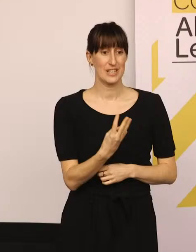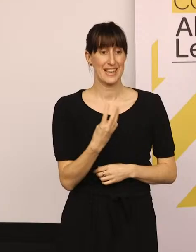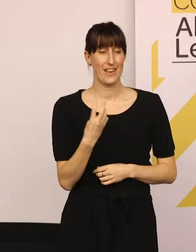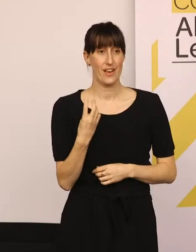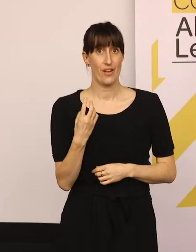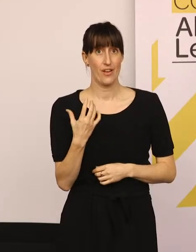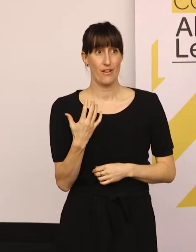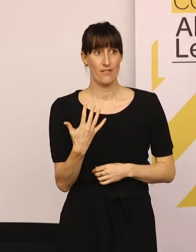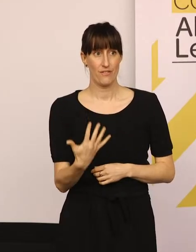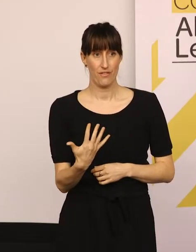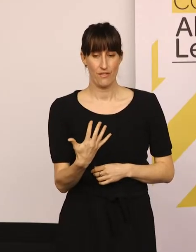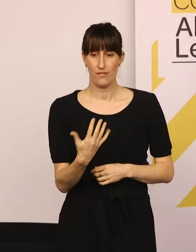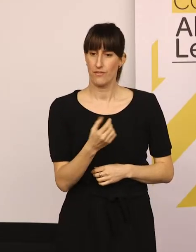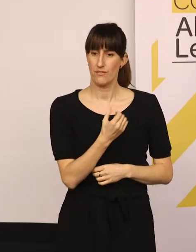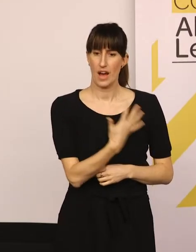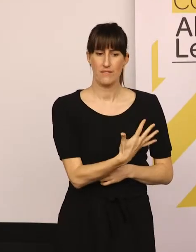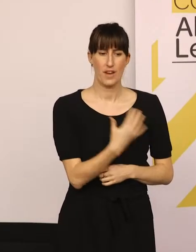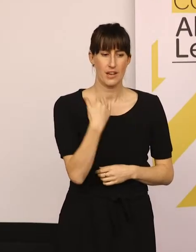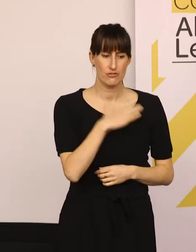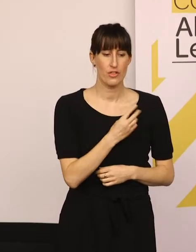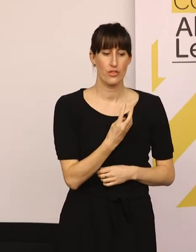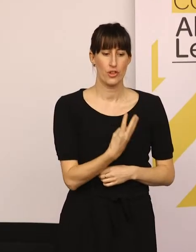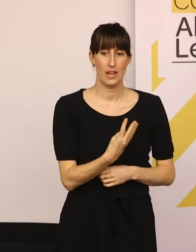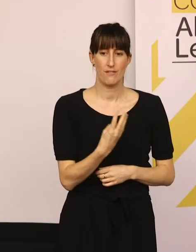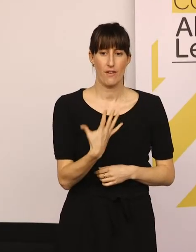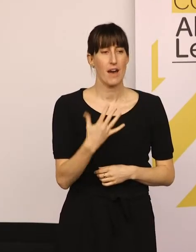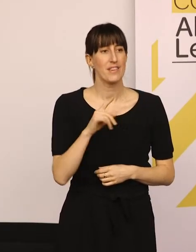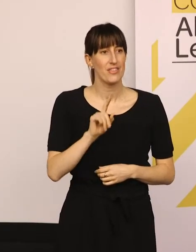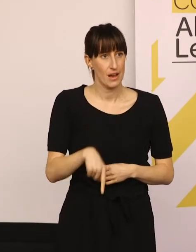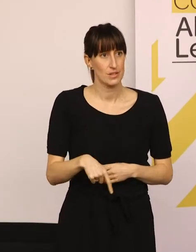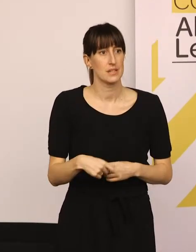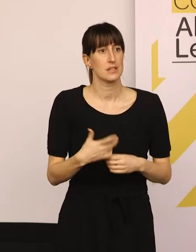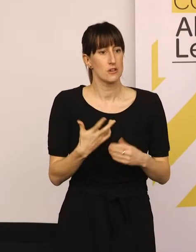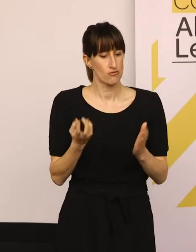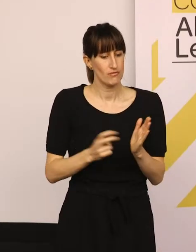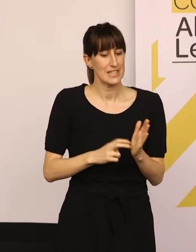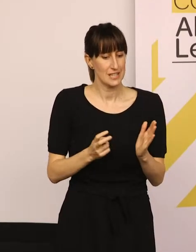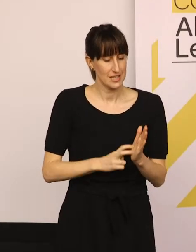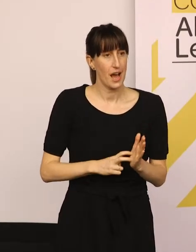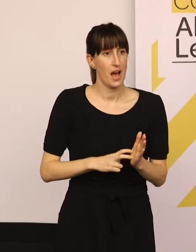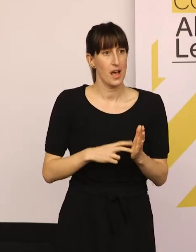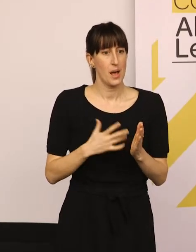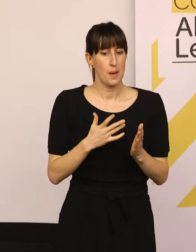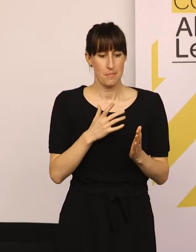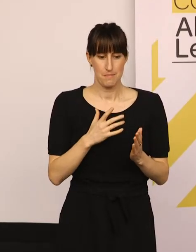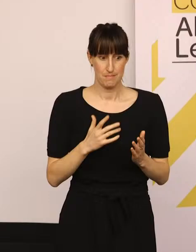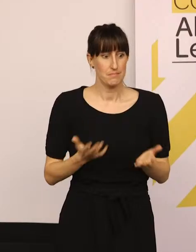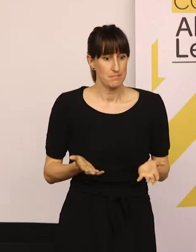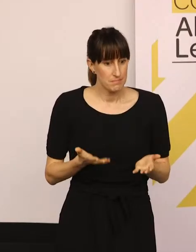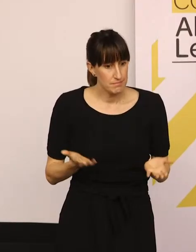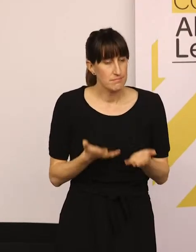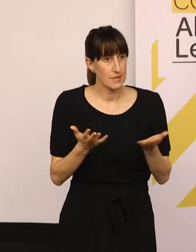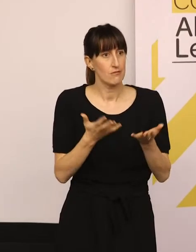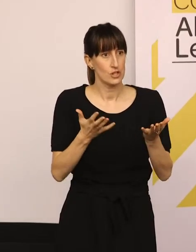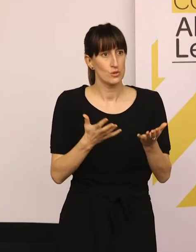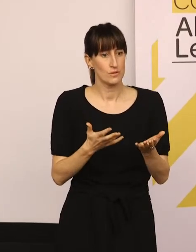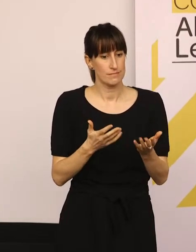that's 13,000 more than yesterday, and I'm pleased to see people continue to take up that option. We now